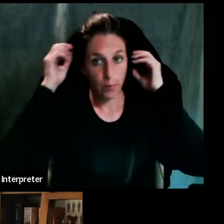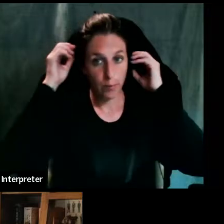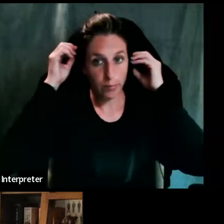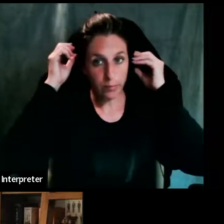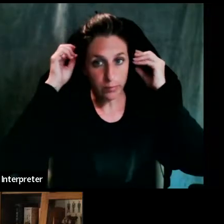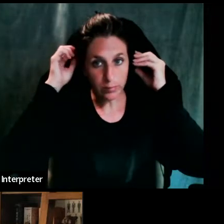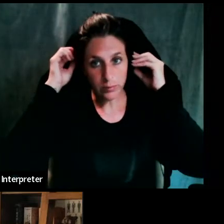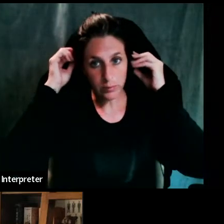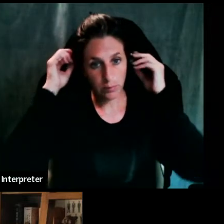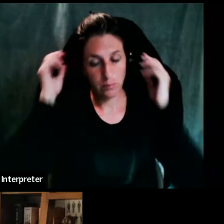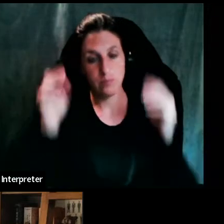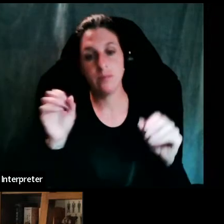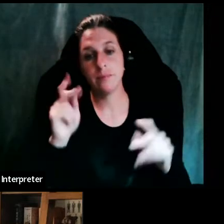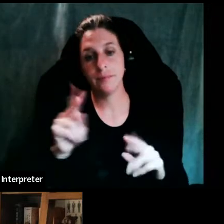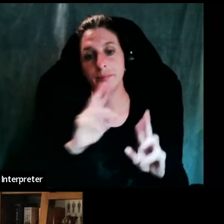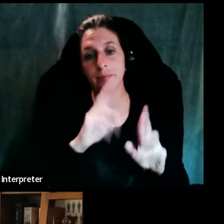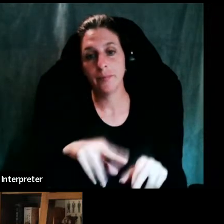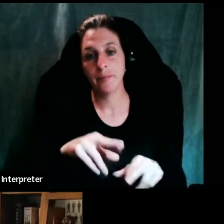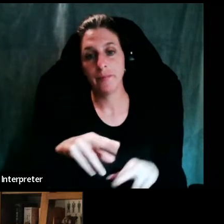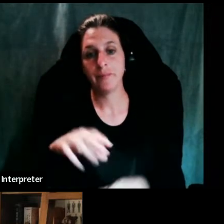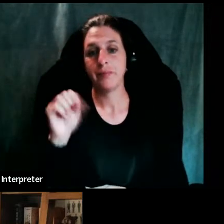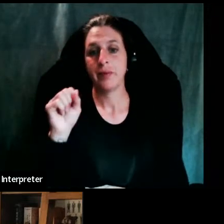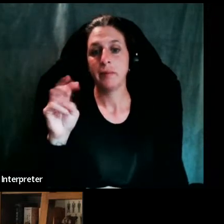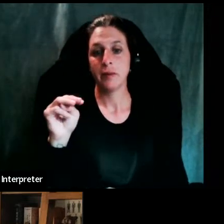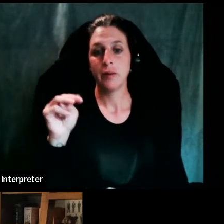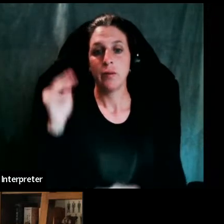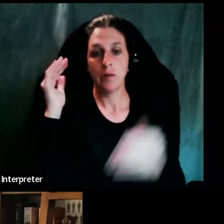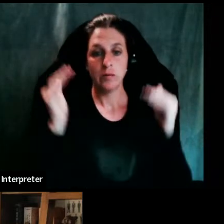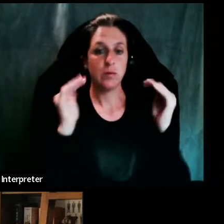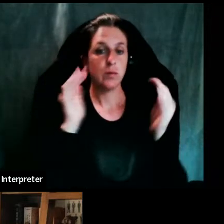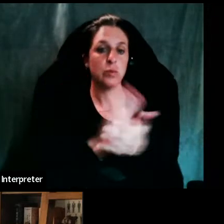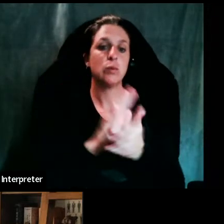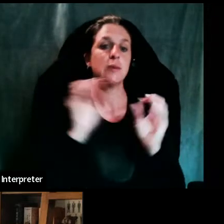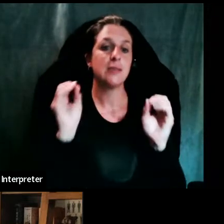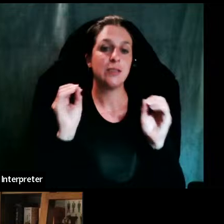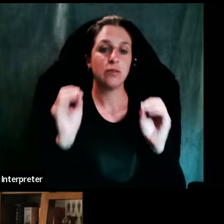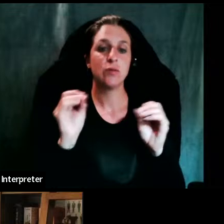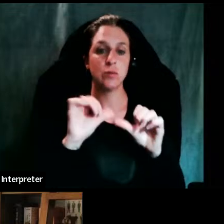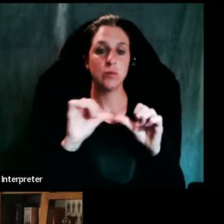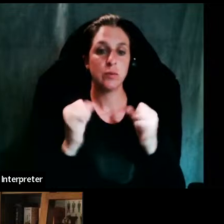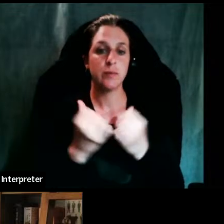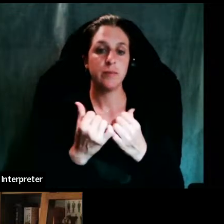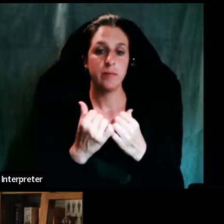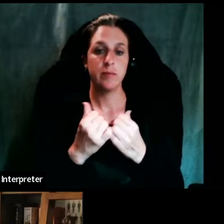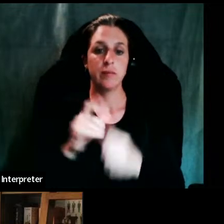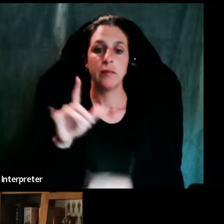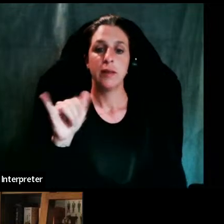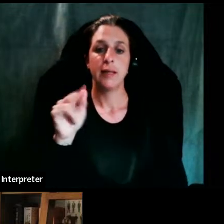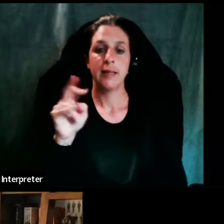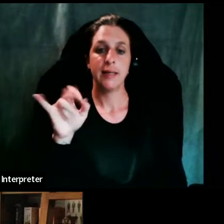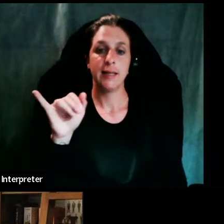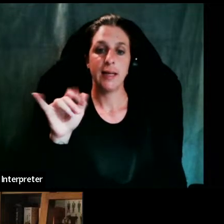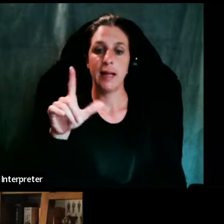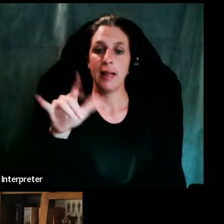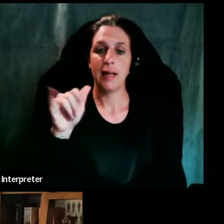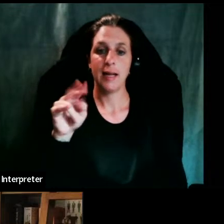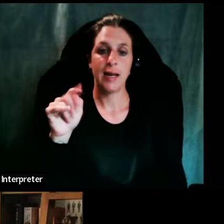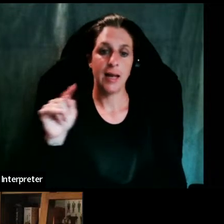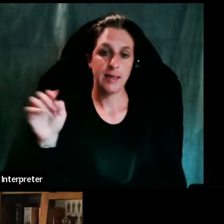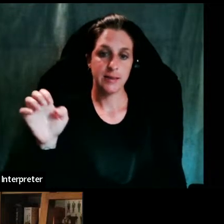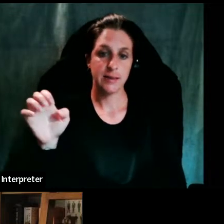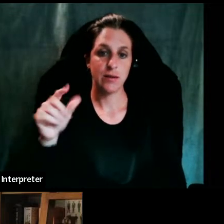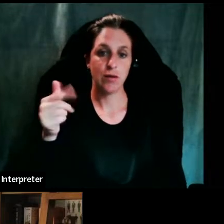Okay, report of the San Mateo Adult School Teachers Association. We have Lynette Garcia online. Go ahead, Ms.